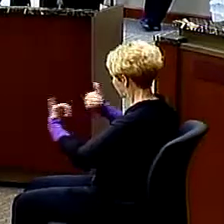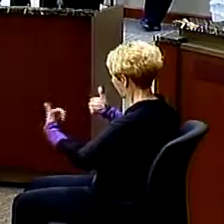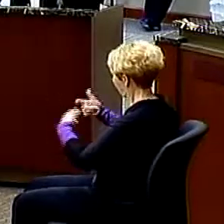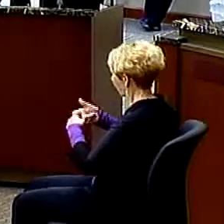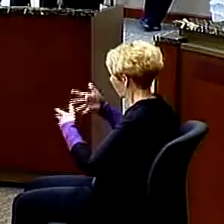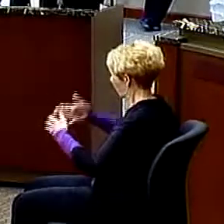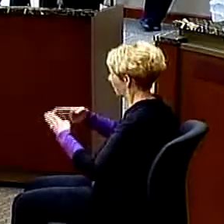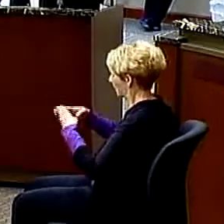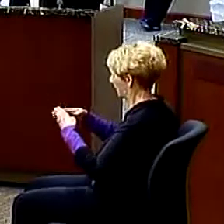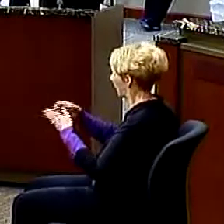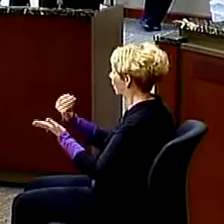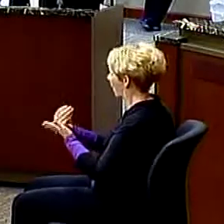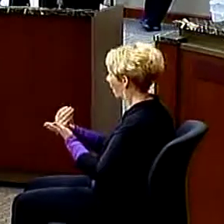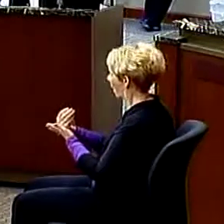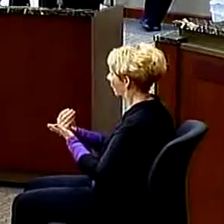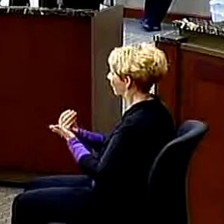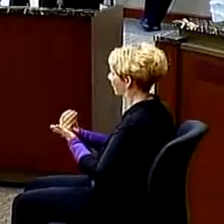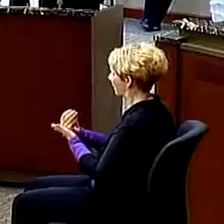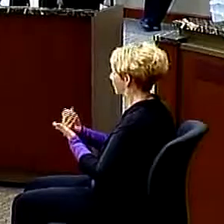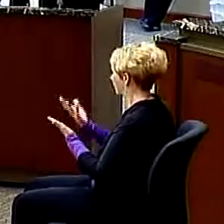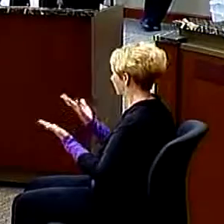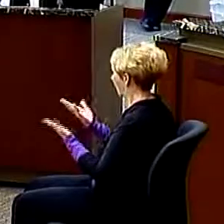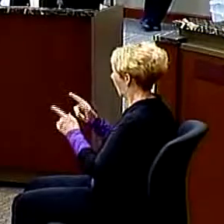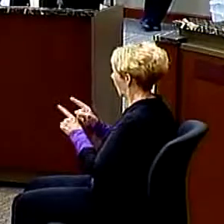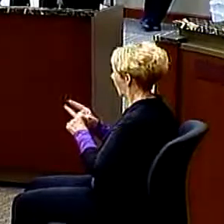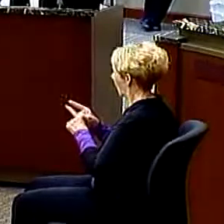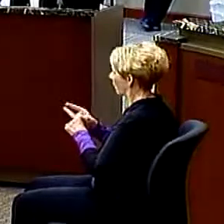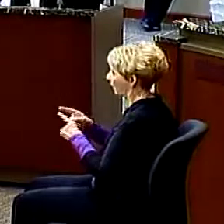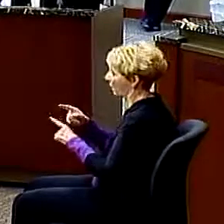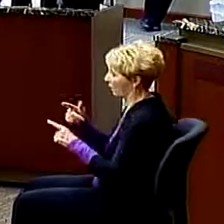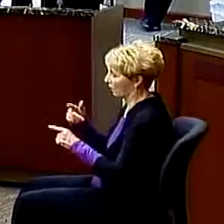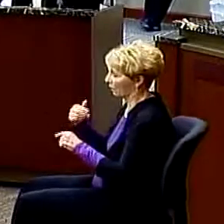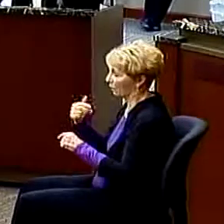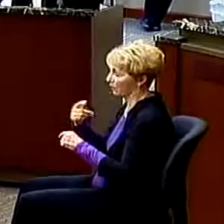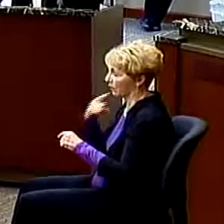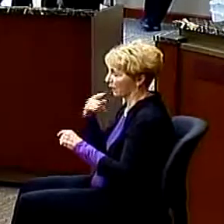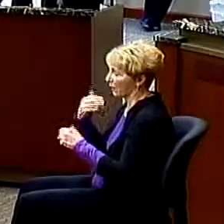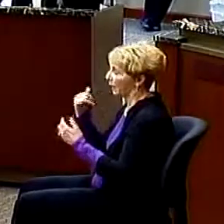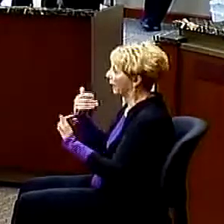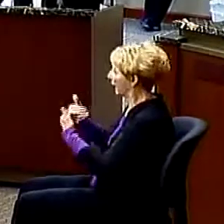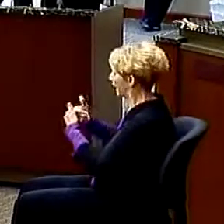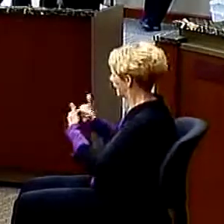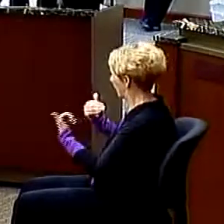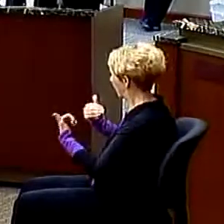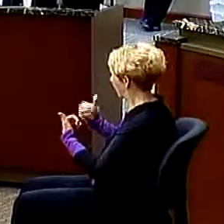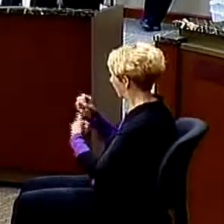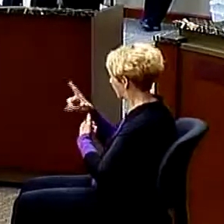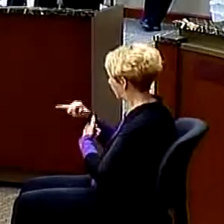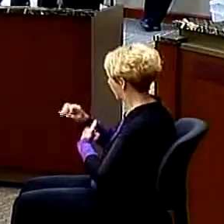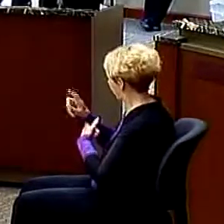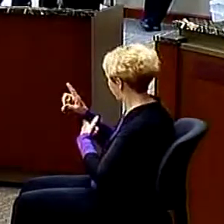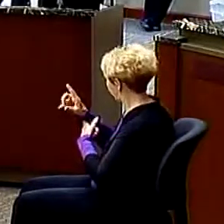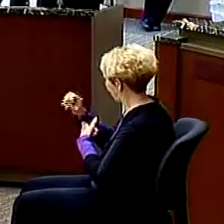the city dollars, okay. If you will. Like, forever and a day, pull it's the record separate. And it says, Sally